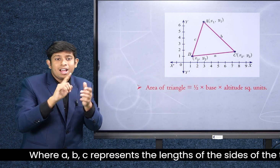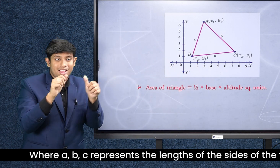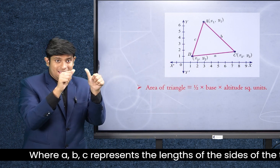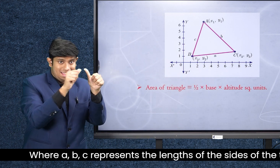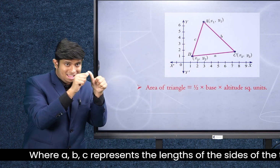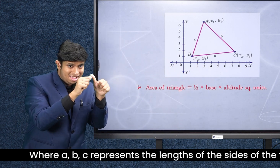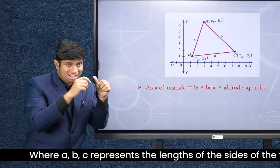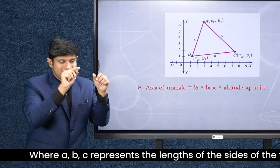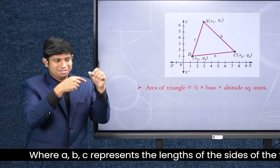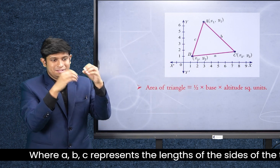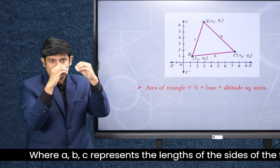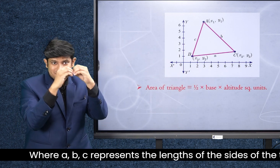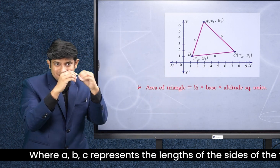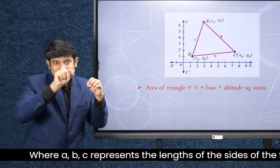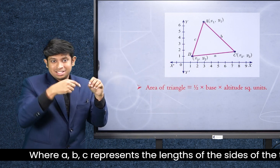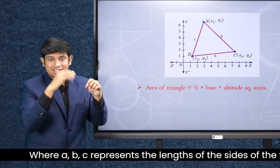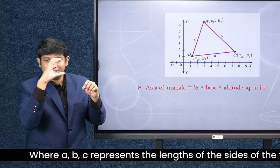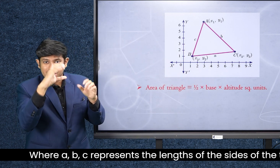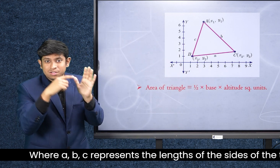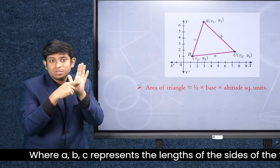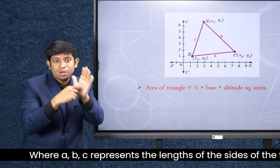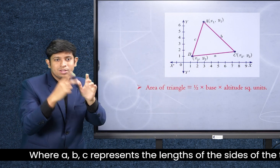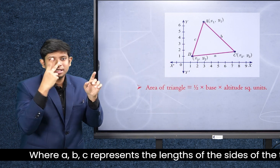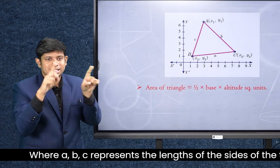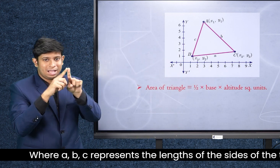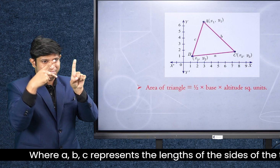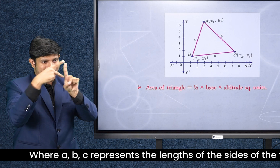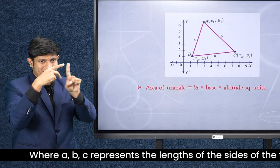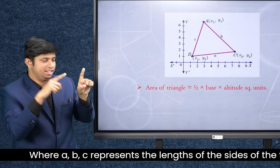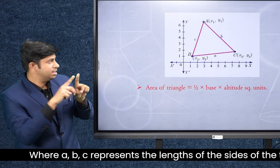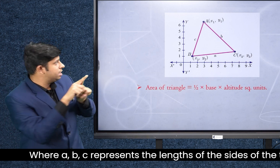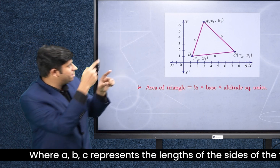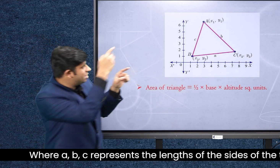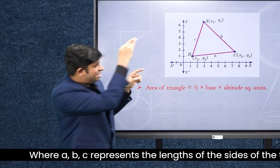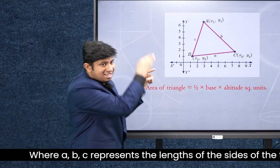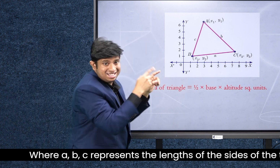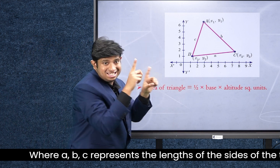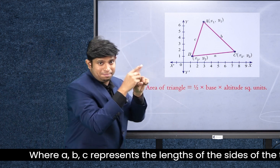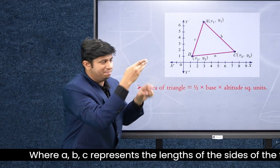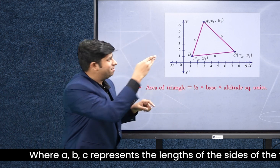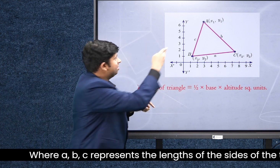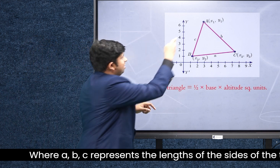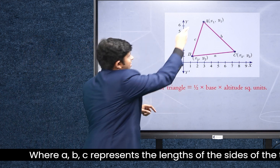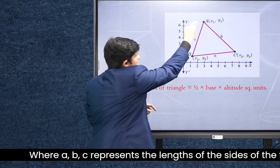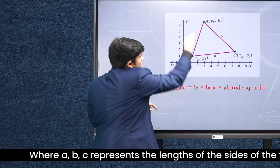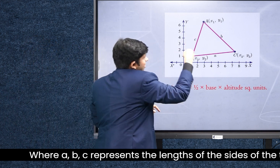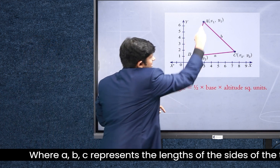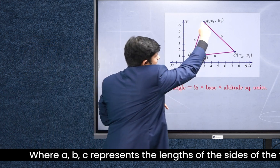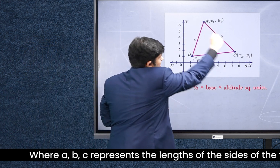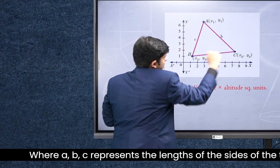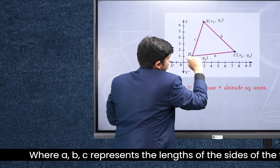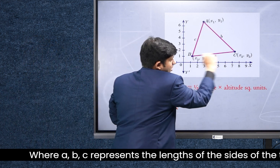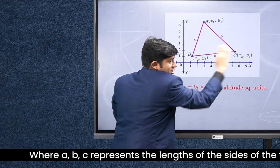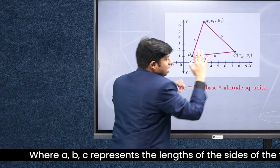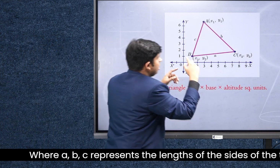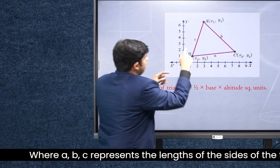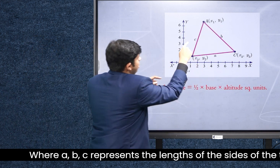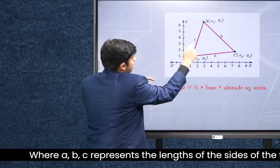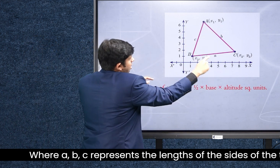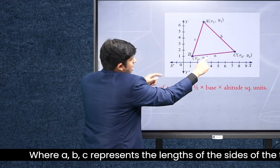Where A, B, C represents the length of the sides of the triangle ABC.